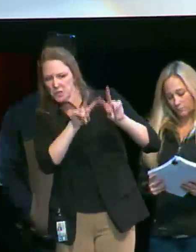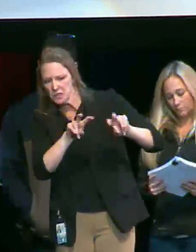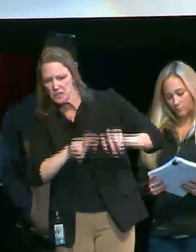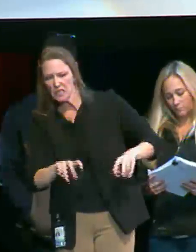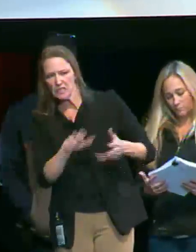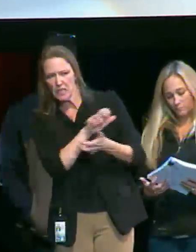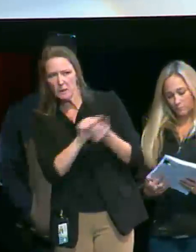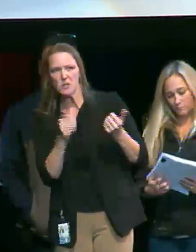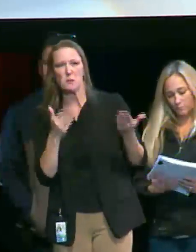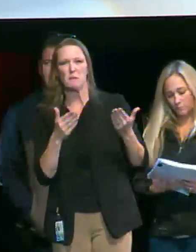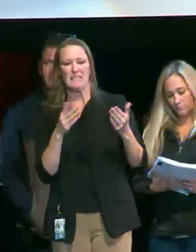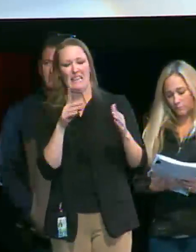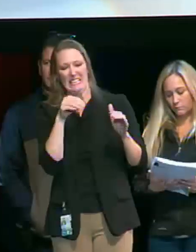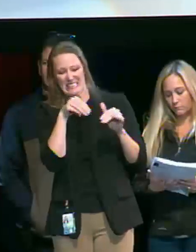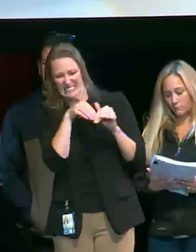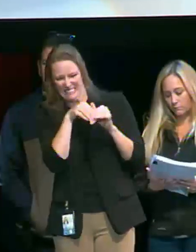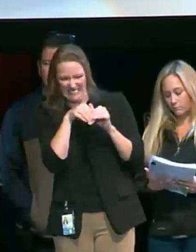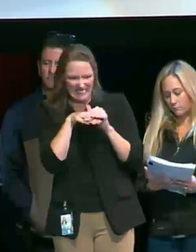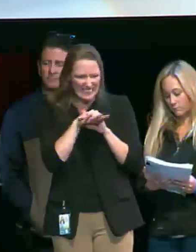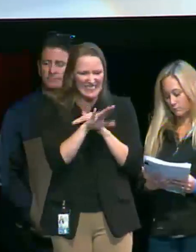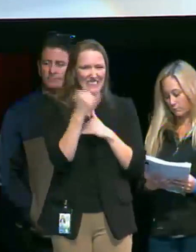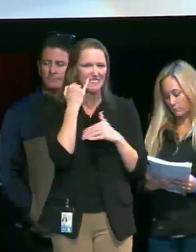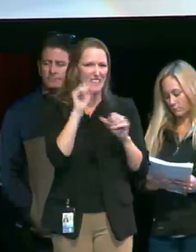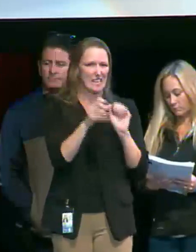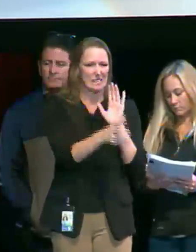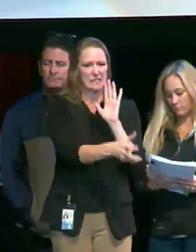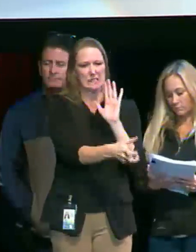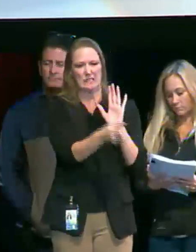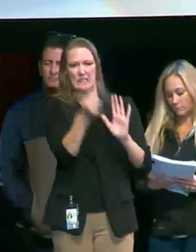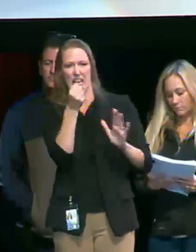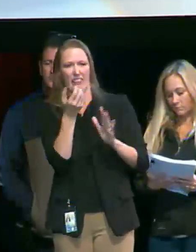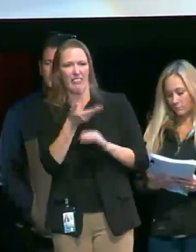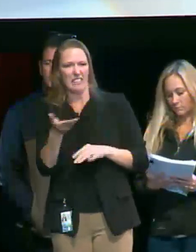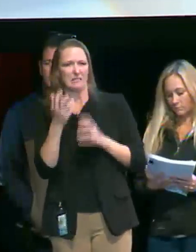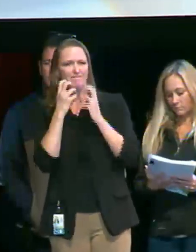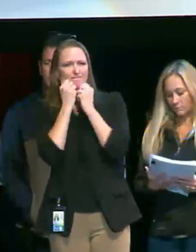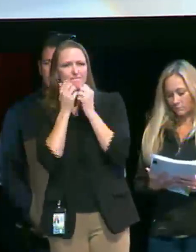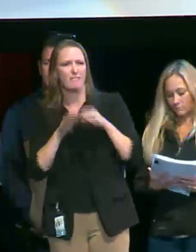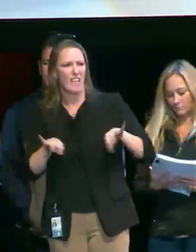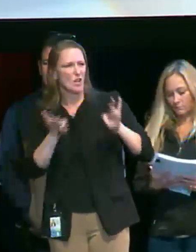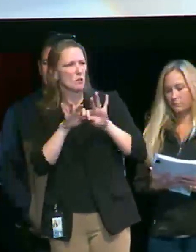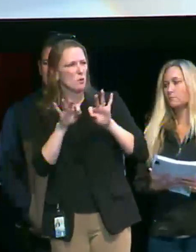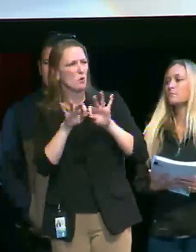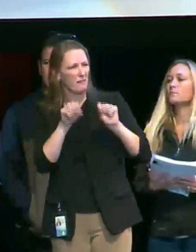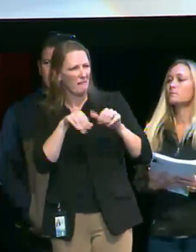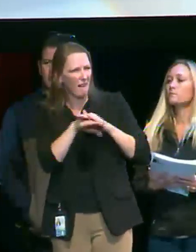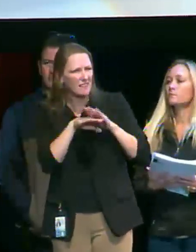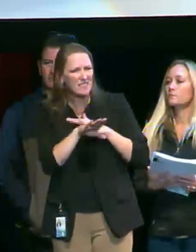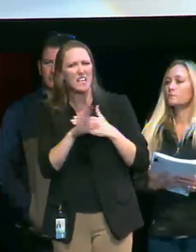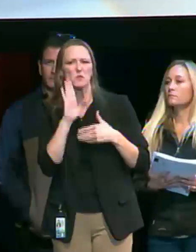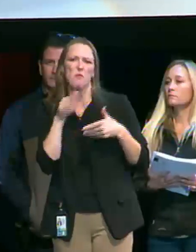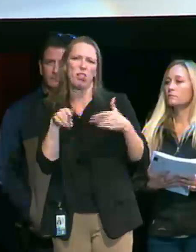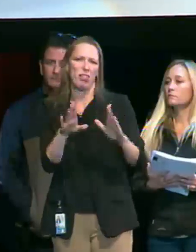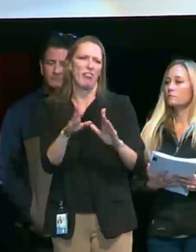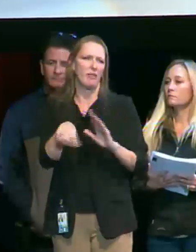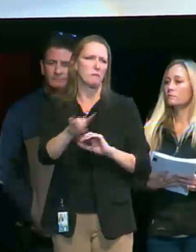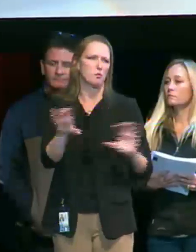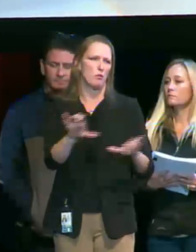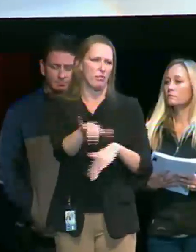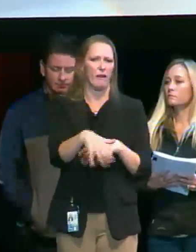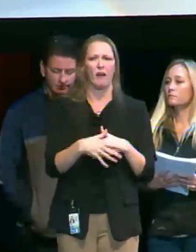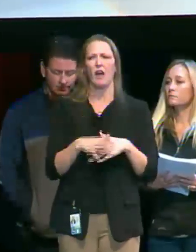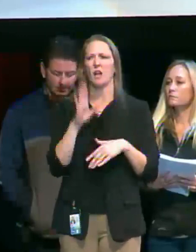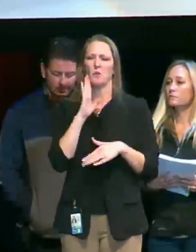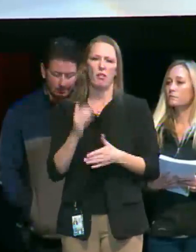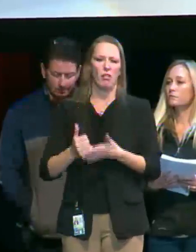limited valuables that they can get easy access to, and make arrangements to get crews in there or others